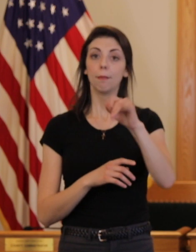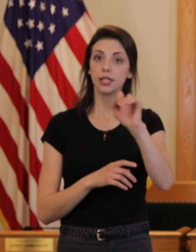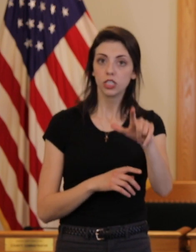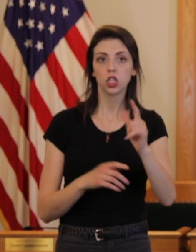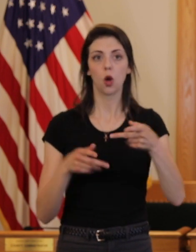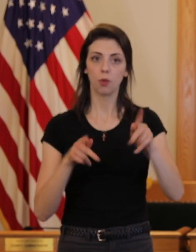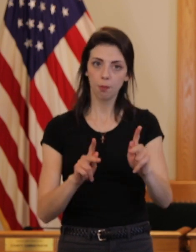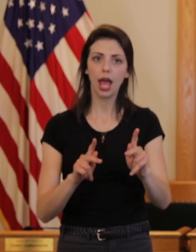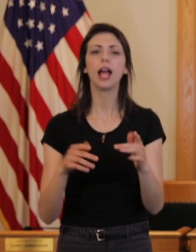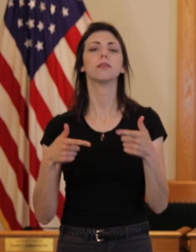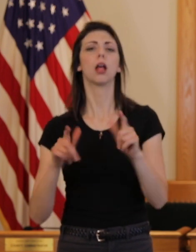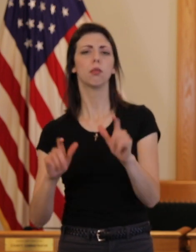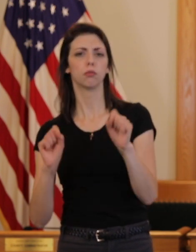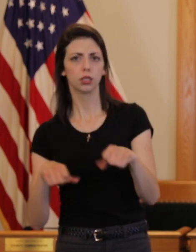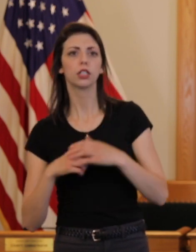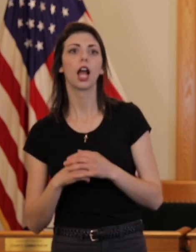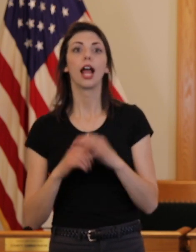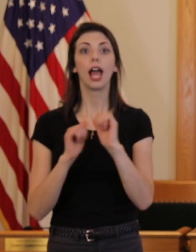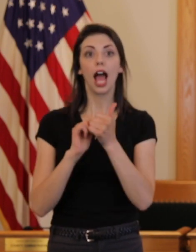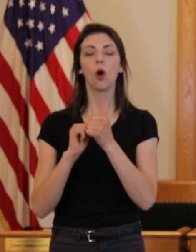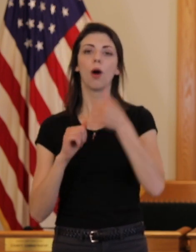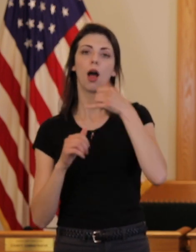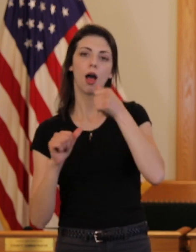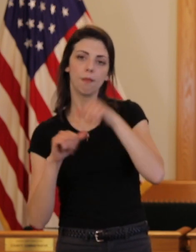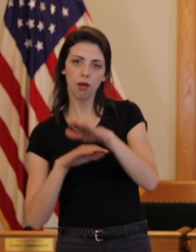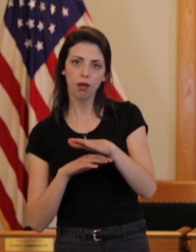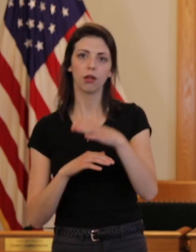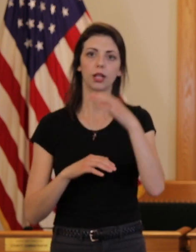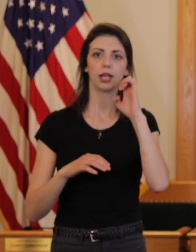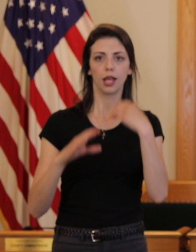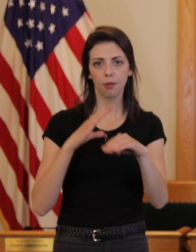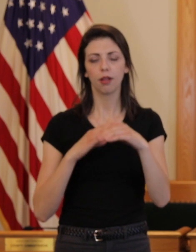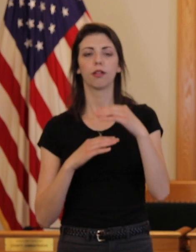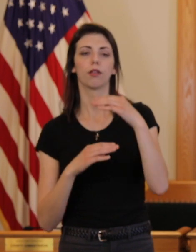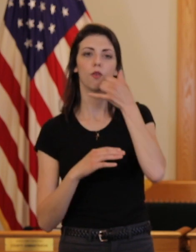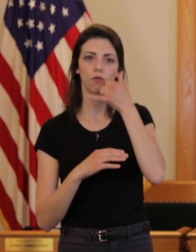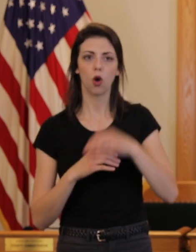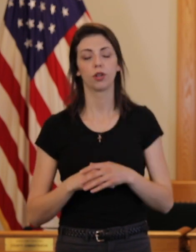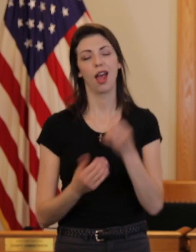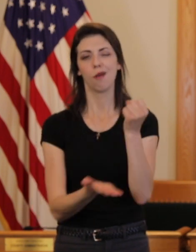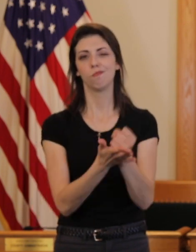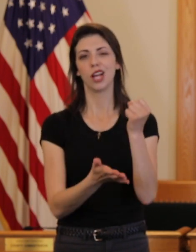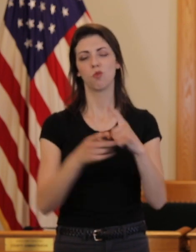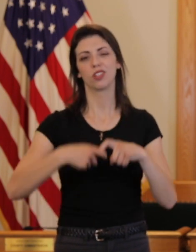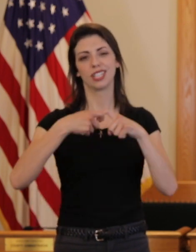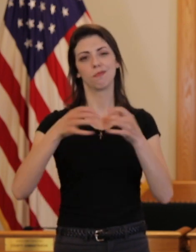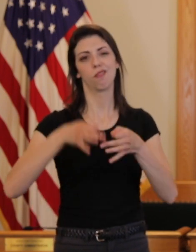beginning of the pandemic by mail, email, and phone. Passport services are suspended until further notice.